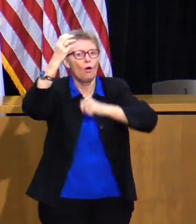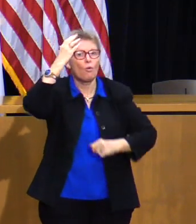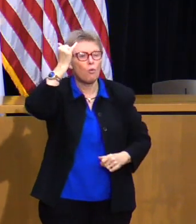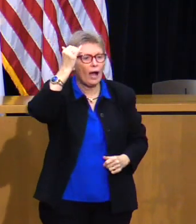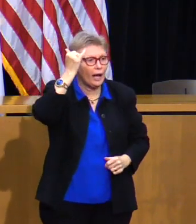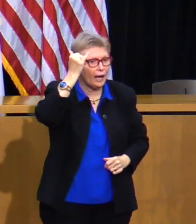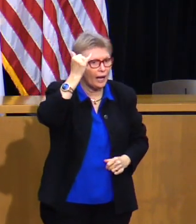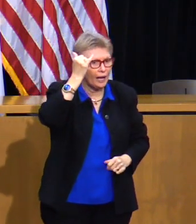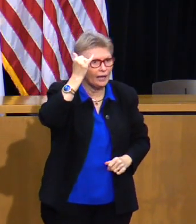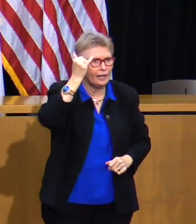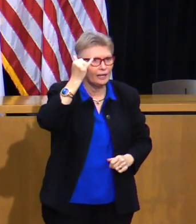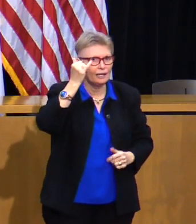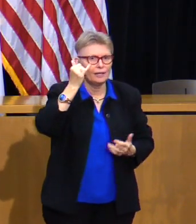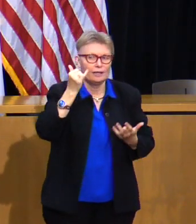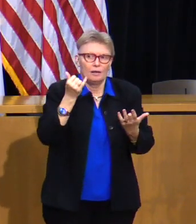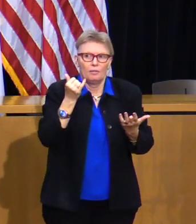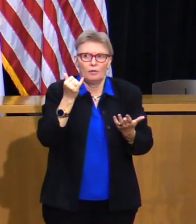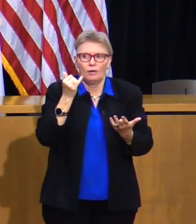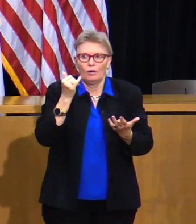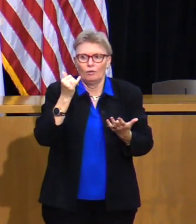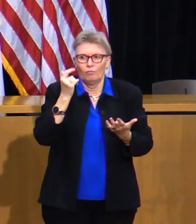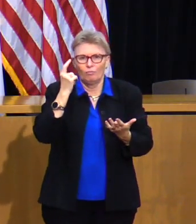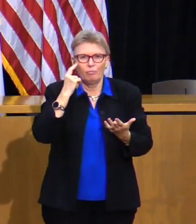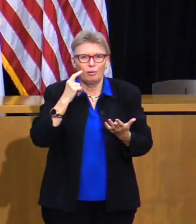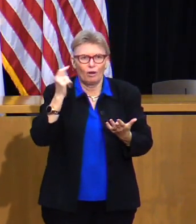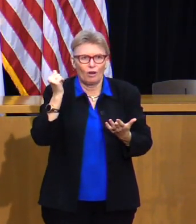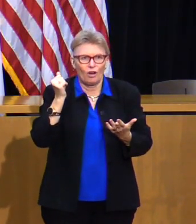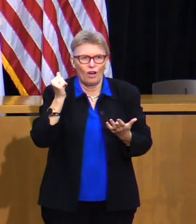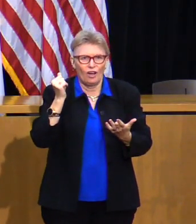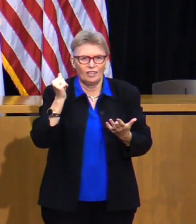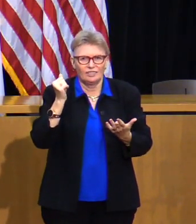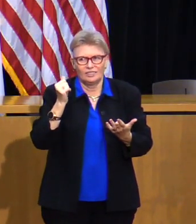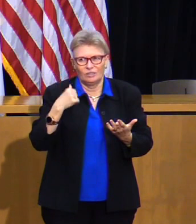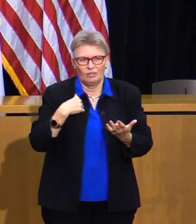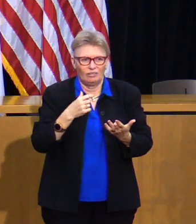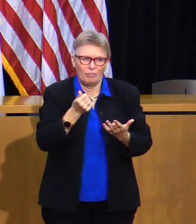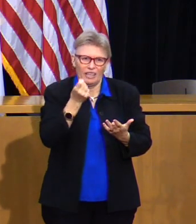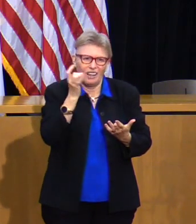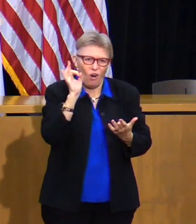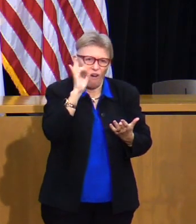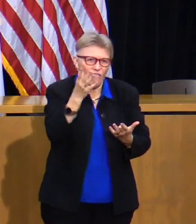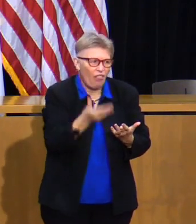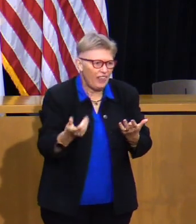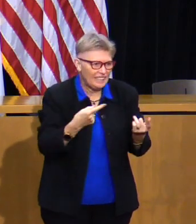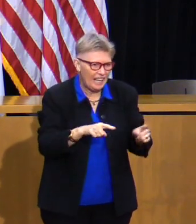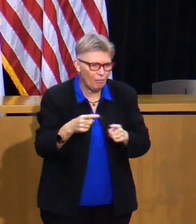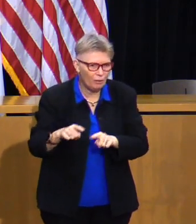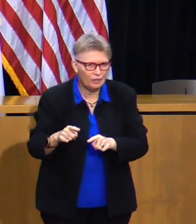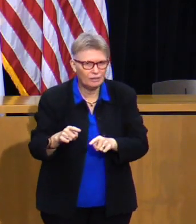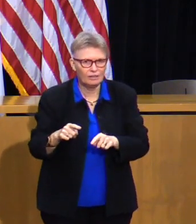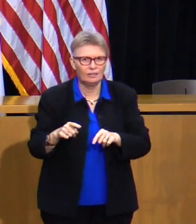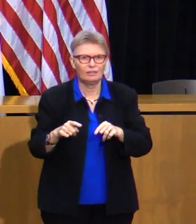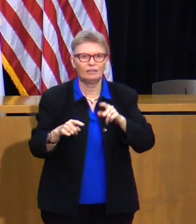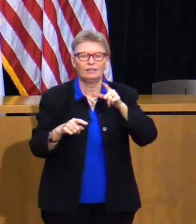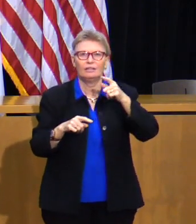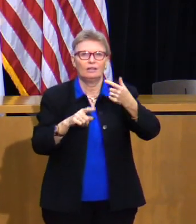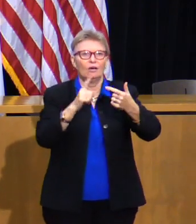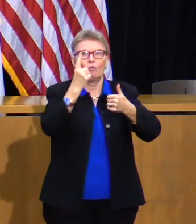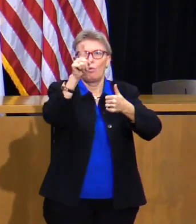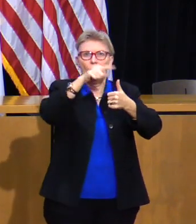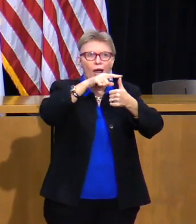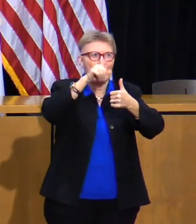involved, a couple of really crummy, awful things. Somebody's spouse got horribly sick